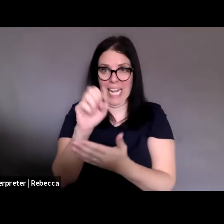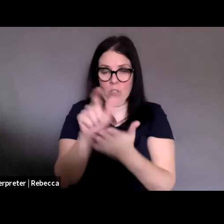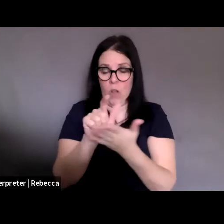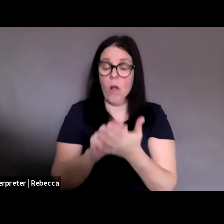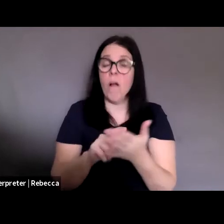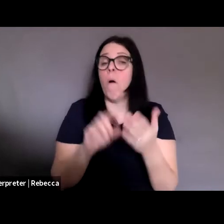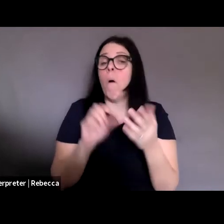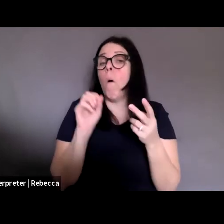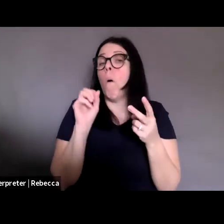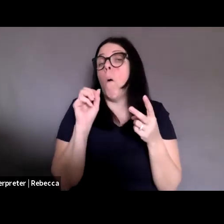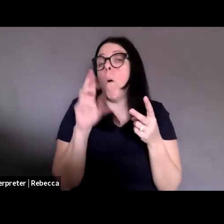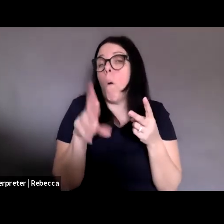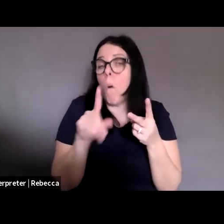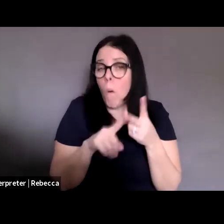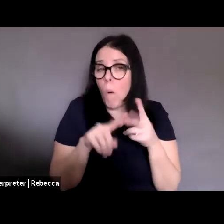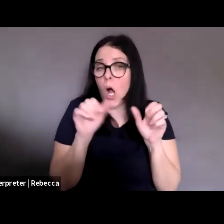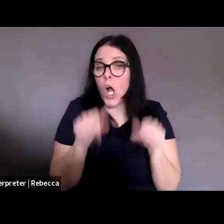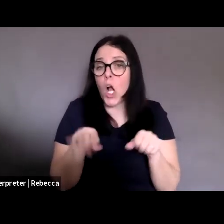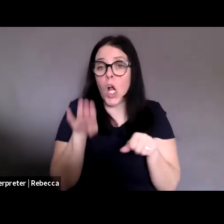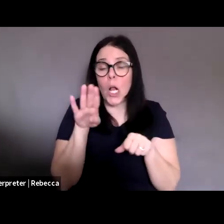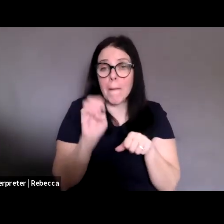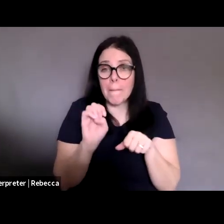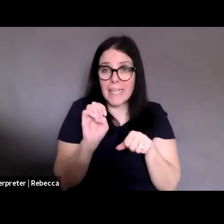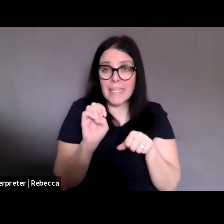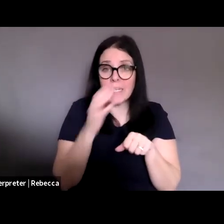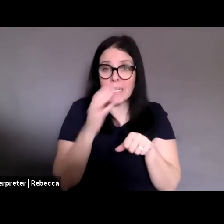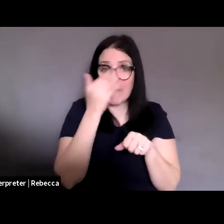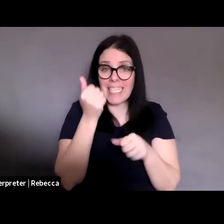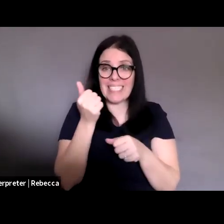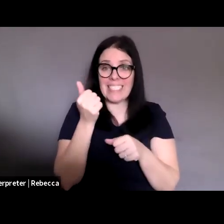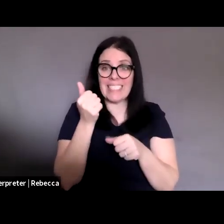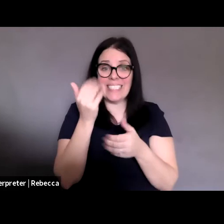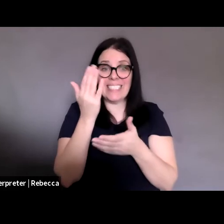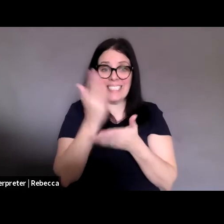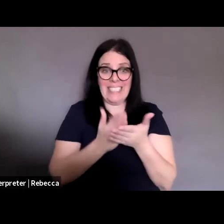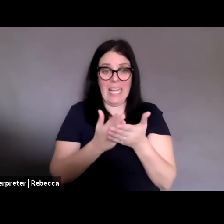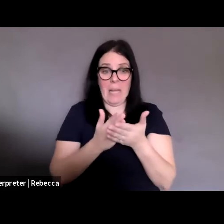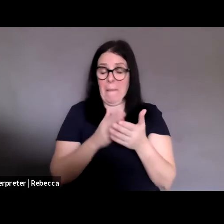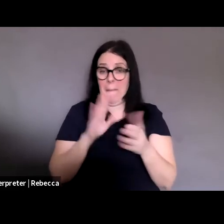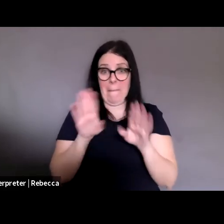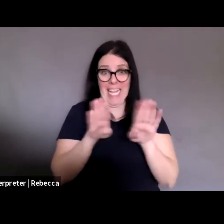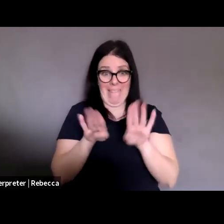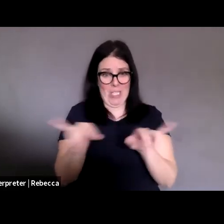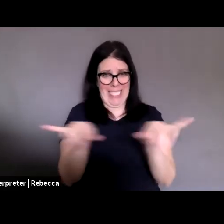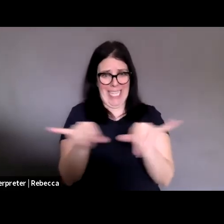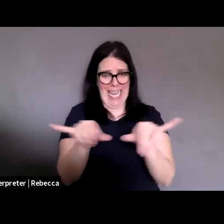be because similar behaviors can have very different